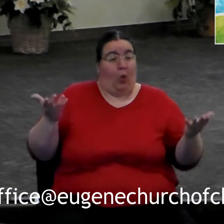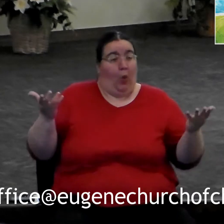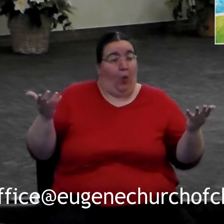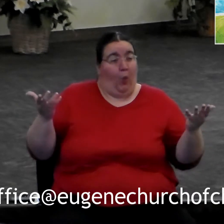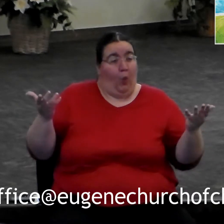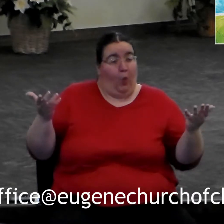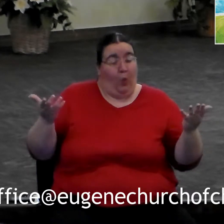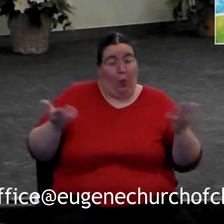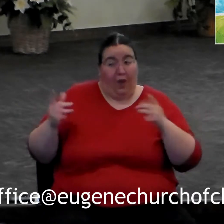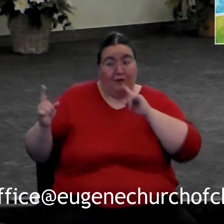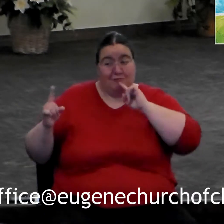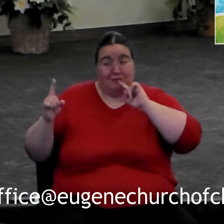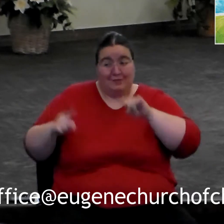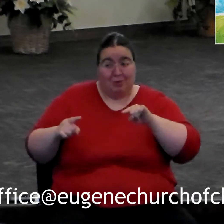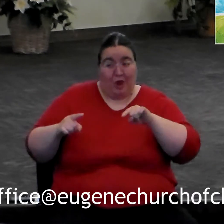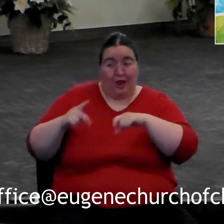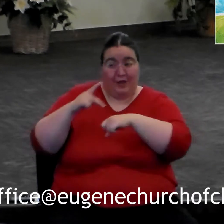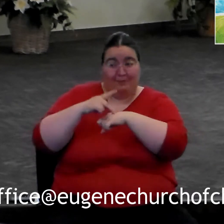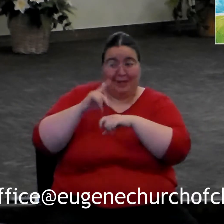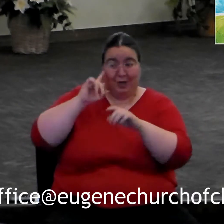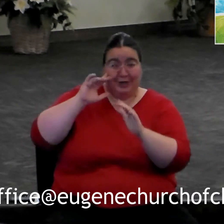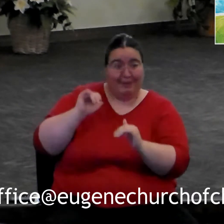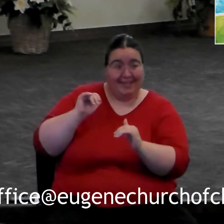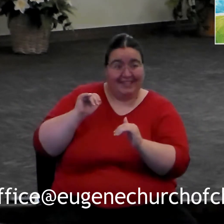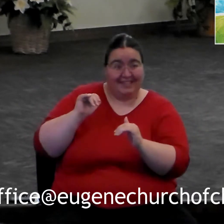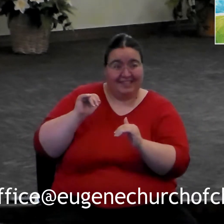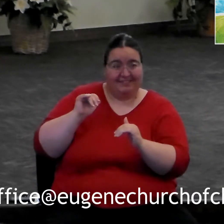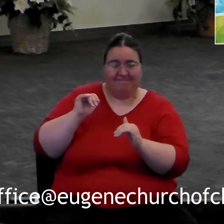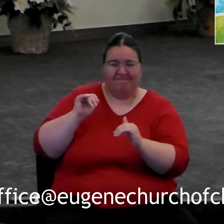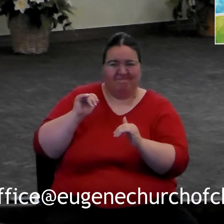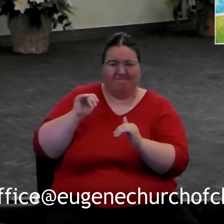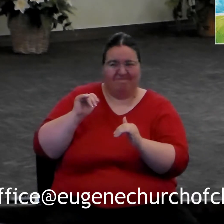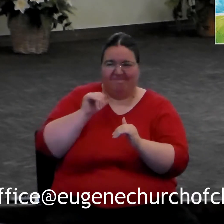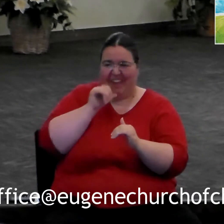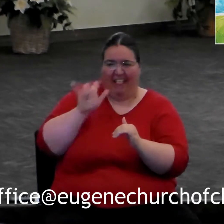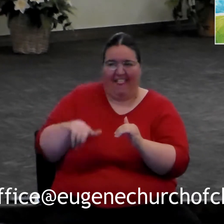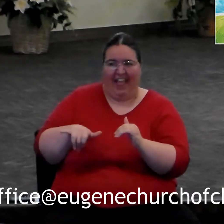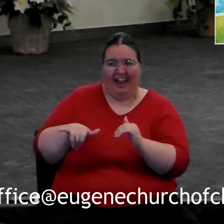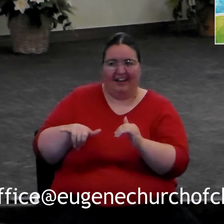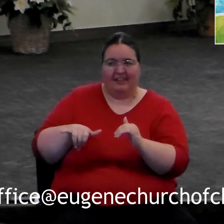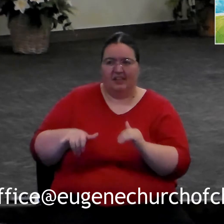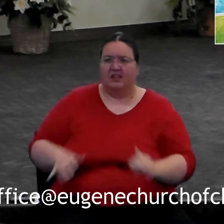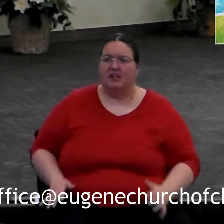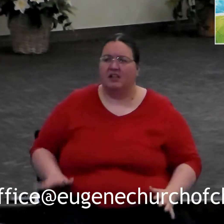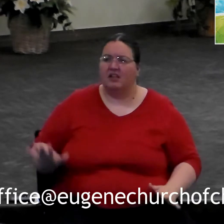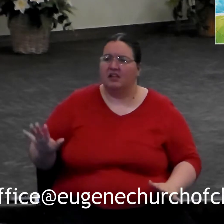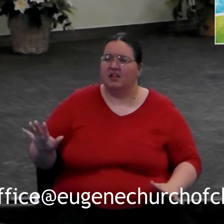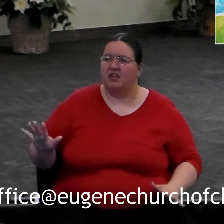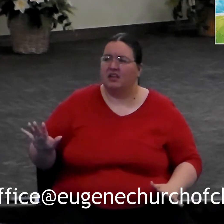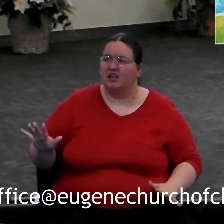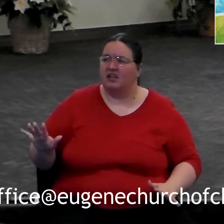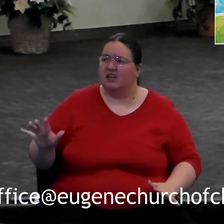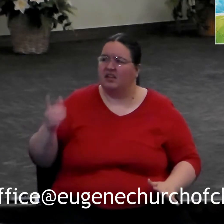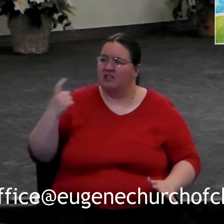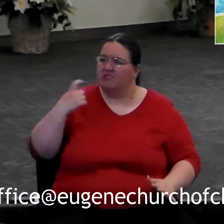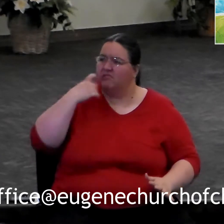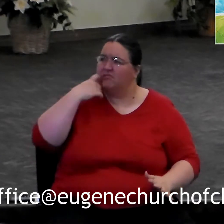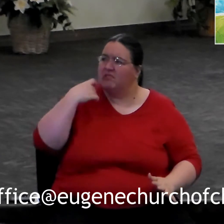to see Satan at work in what he's doing. Wait, I'm the guy who just said who you were just a few verses back. I'm the rock.